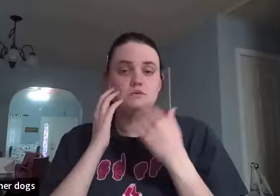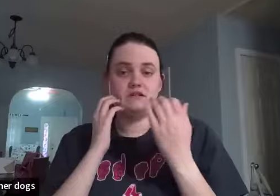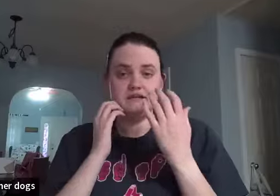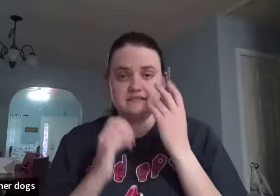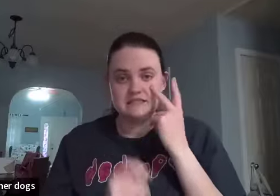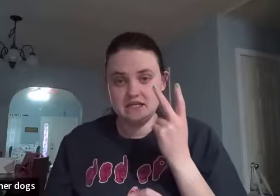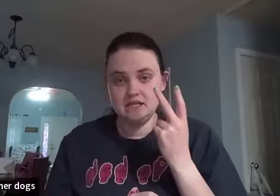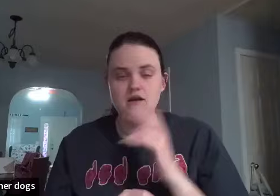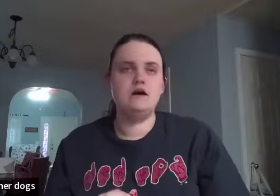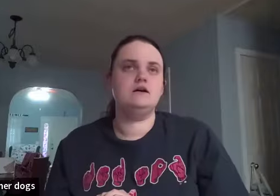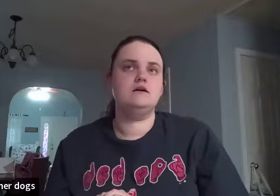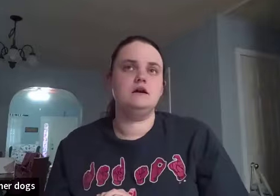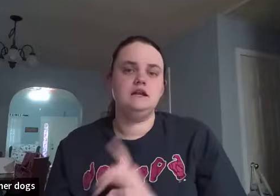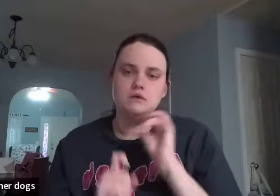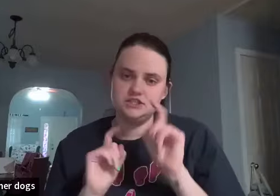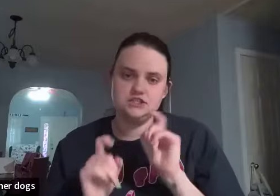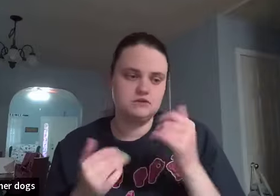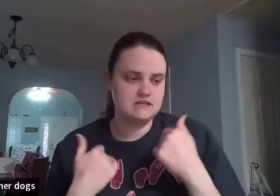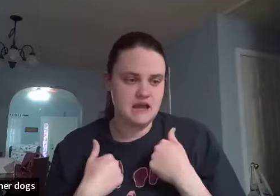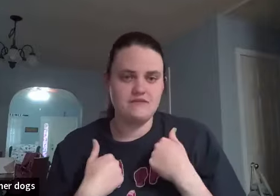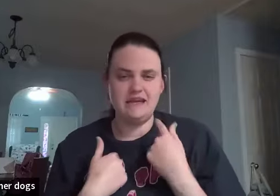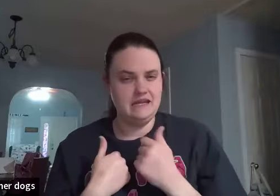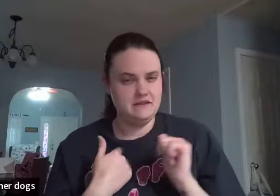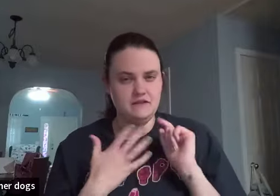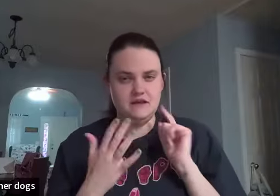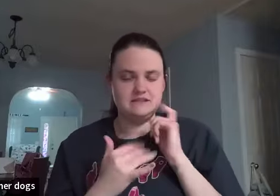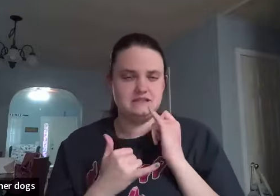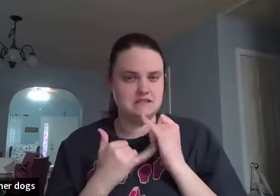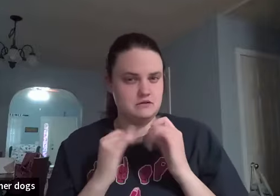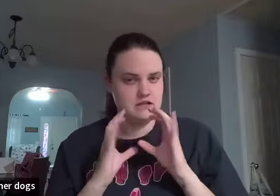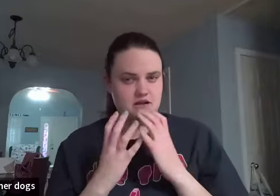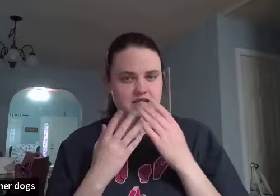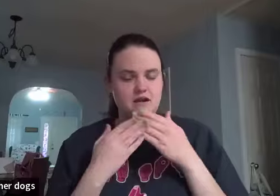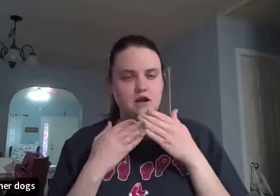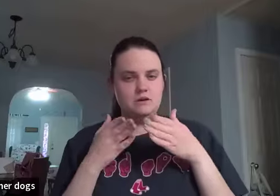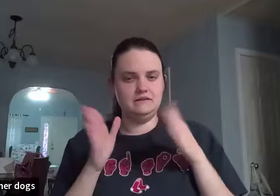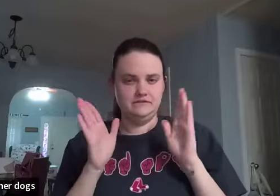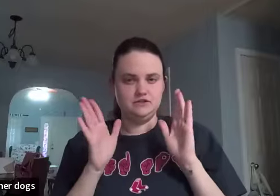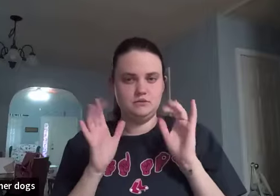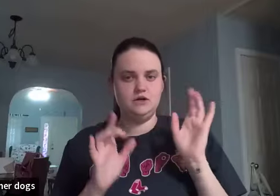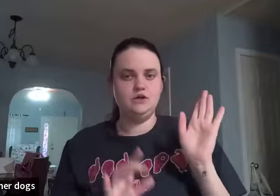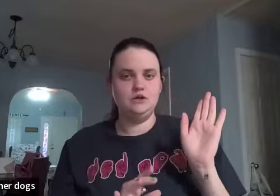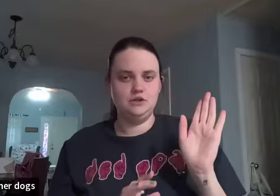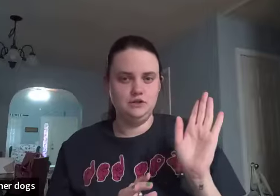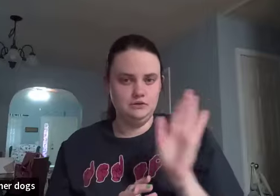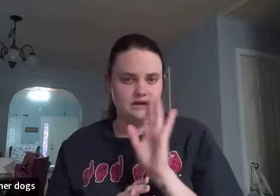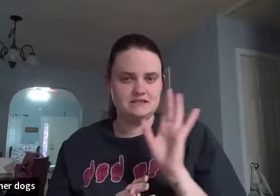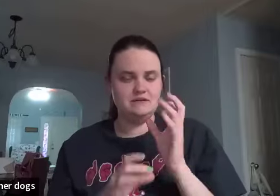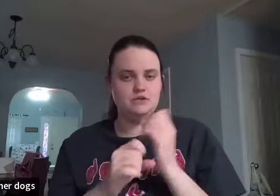you would like to see, any questions you guys have, anything like that. Since this is our last class, I kind of want to leave it to where you guys get what